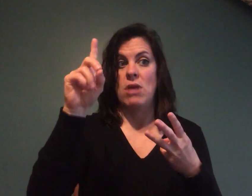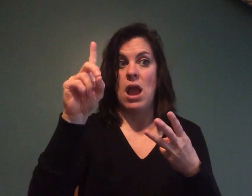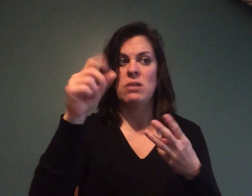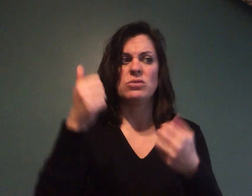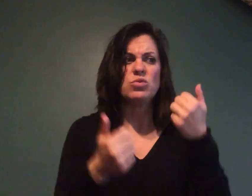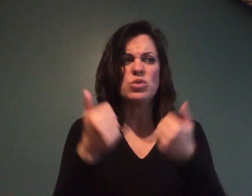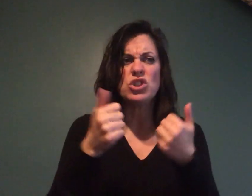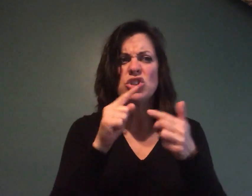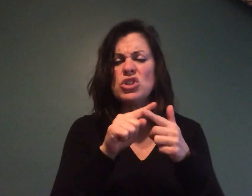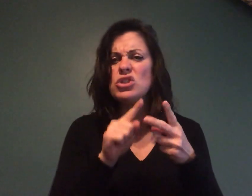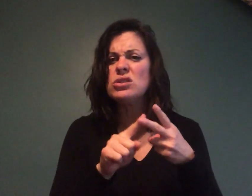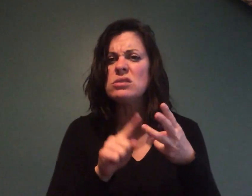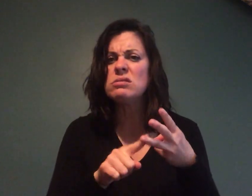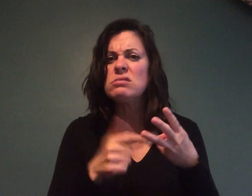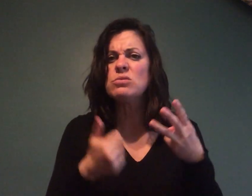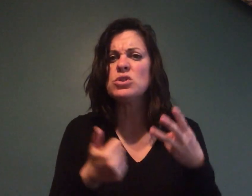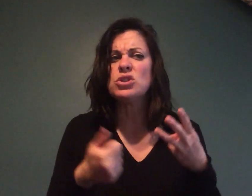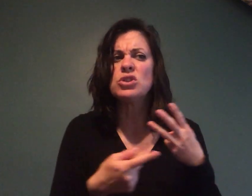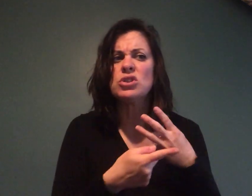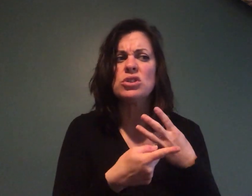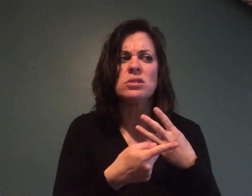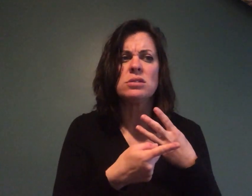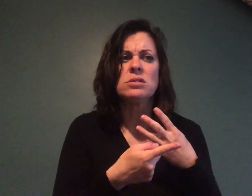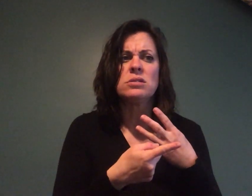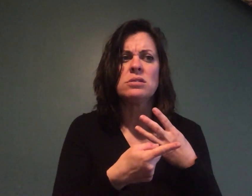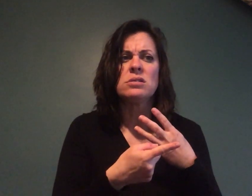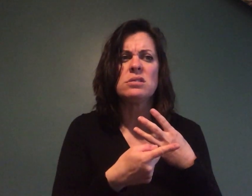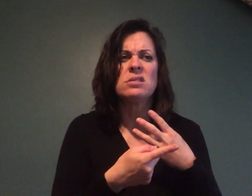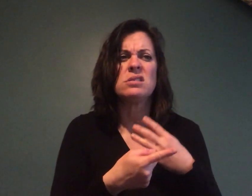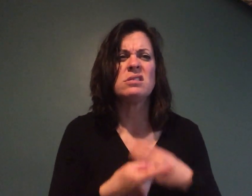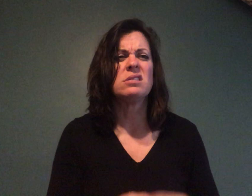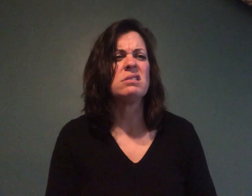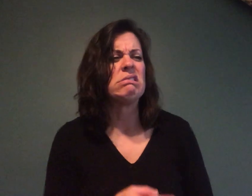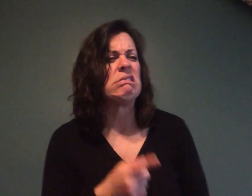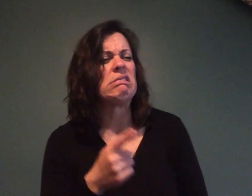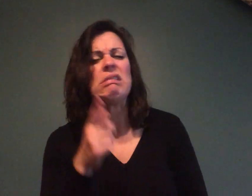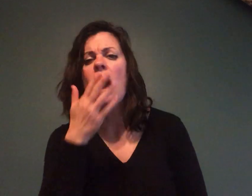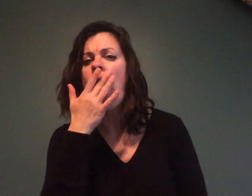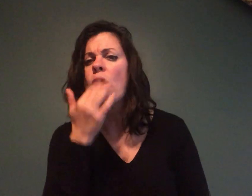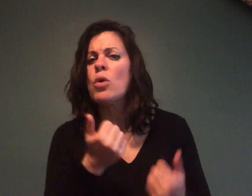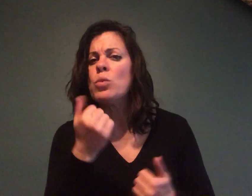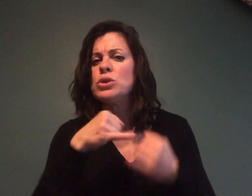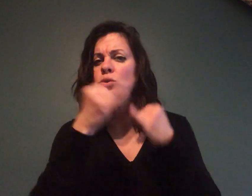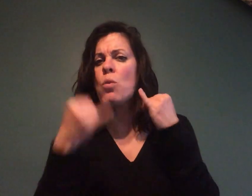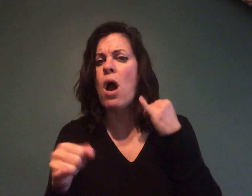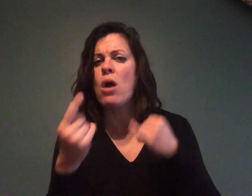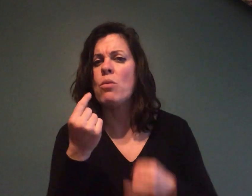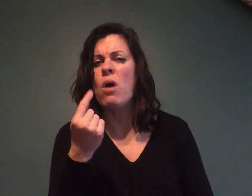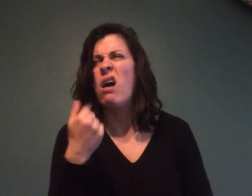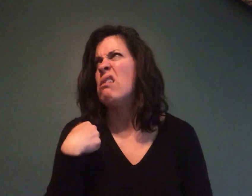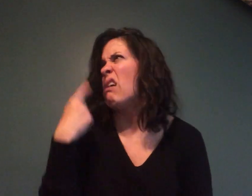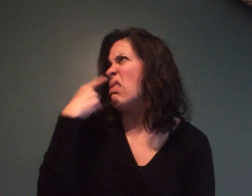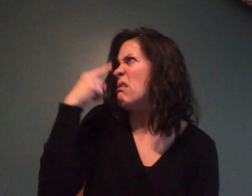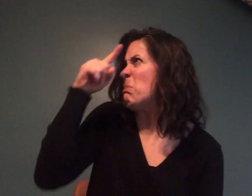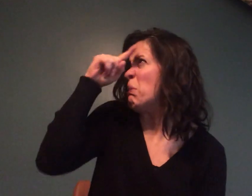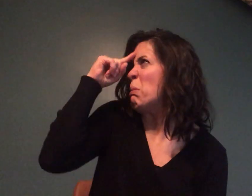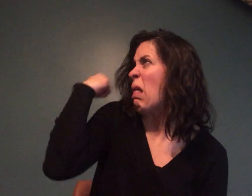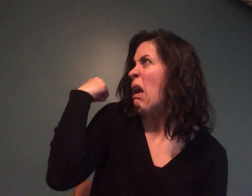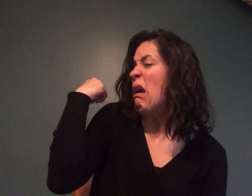Isn't it the black one? The black one? I thought the black one was the ungrounded wire, the